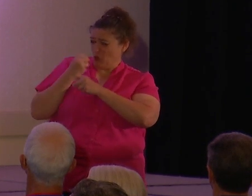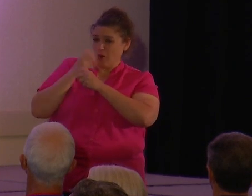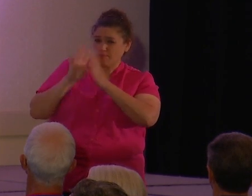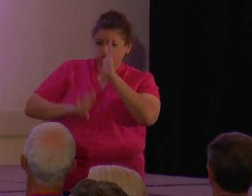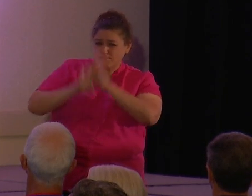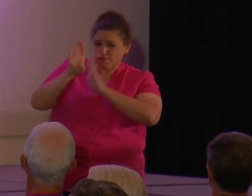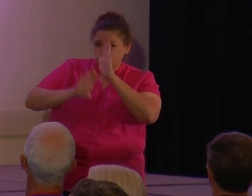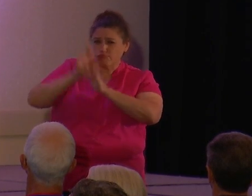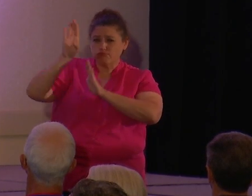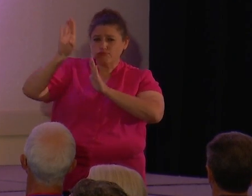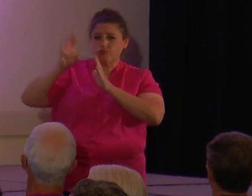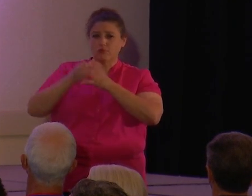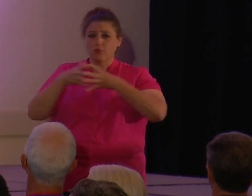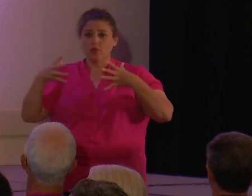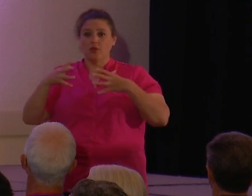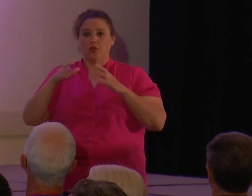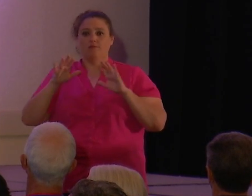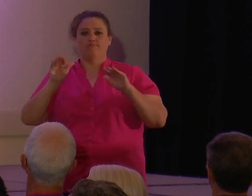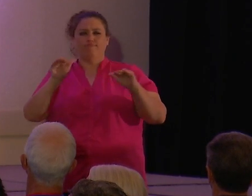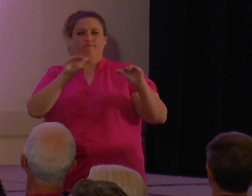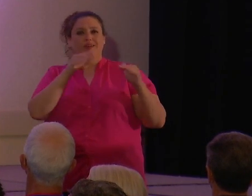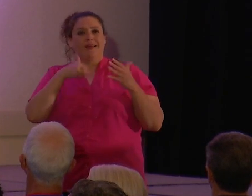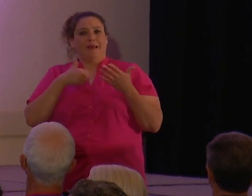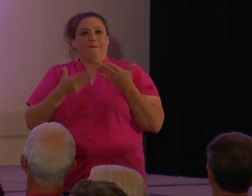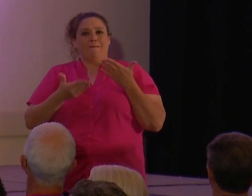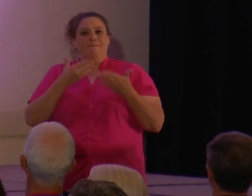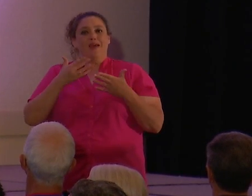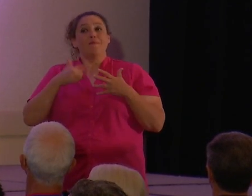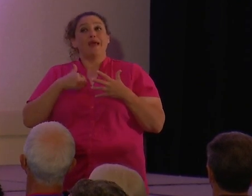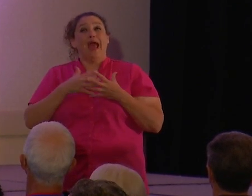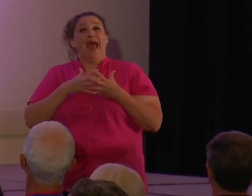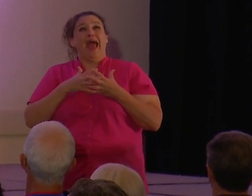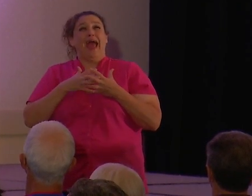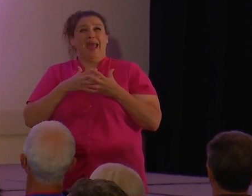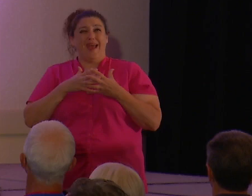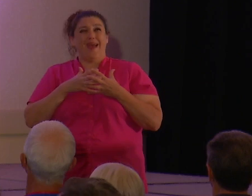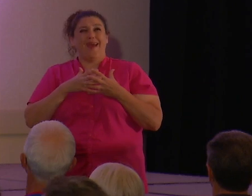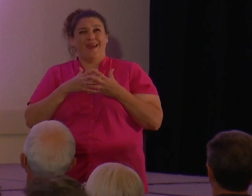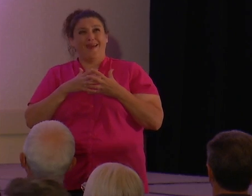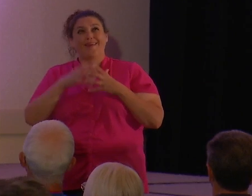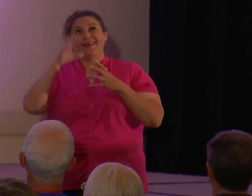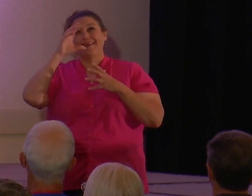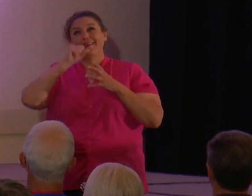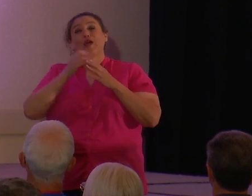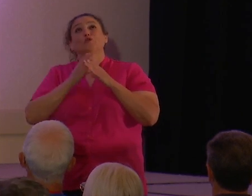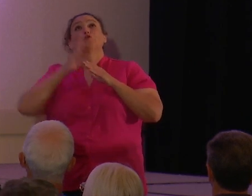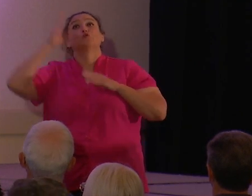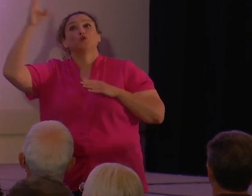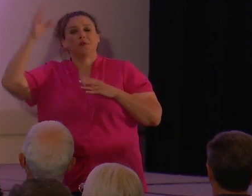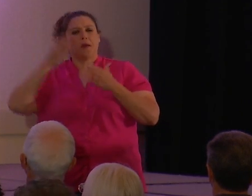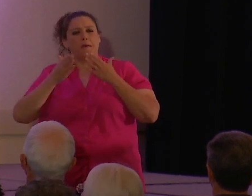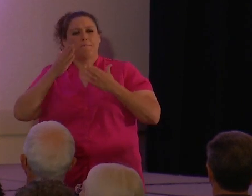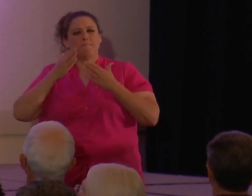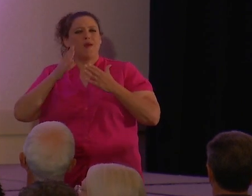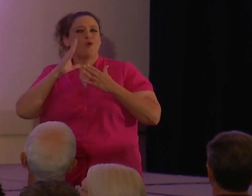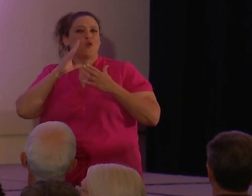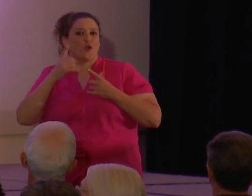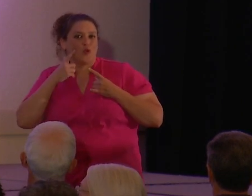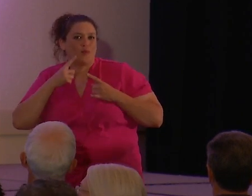4 years. Folks, I might have been too conservative in my 20-year estimate. We might get there